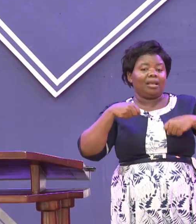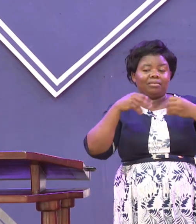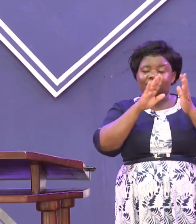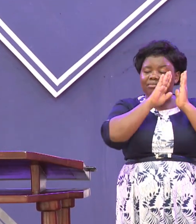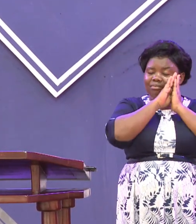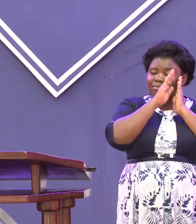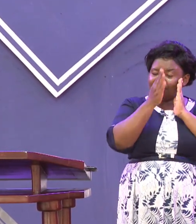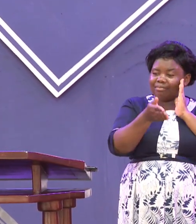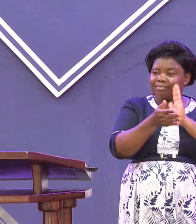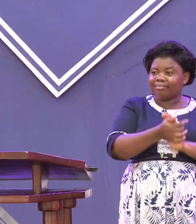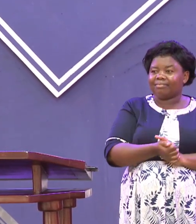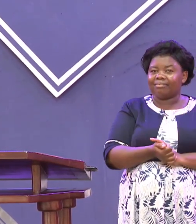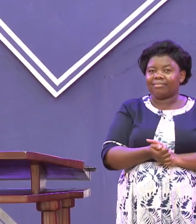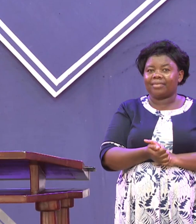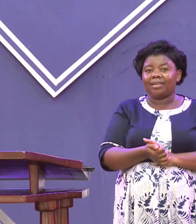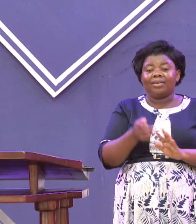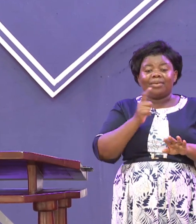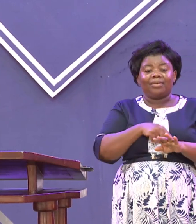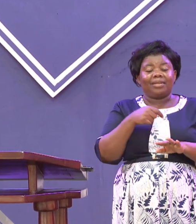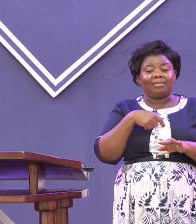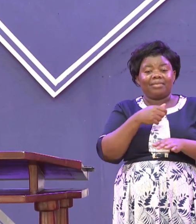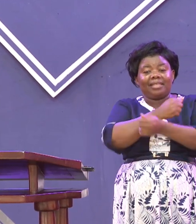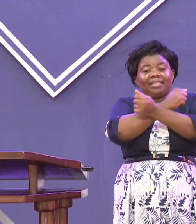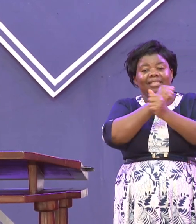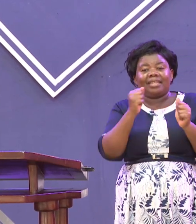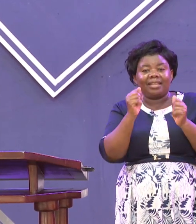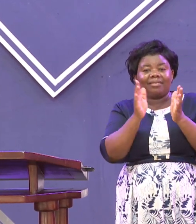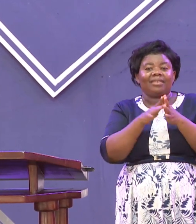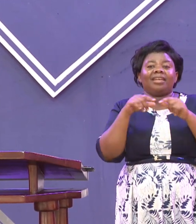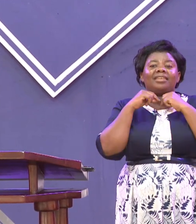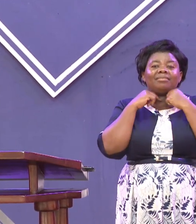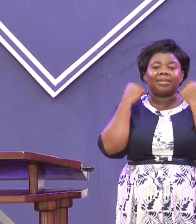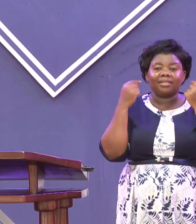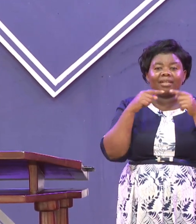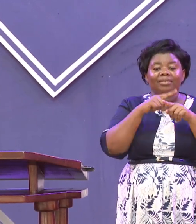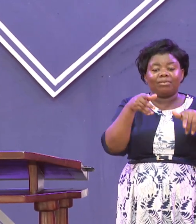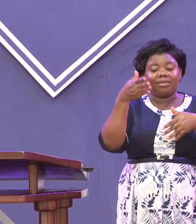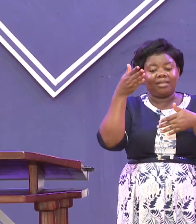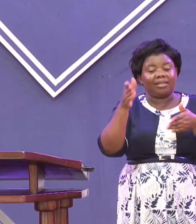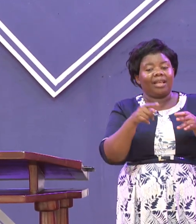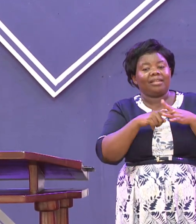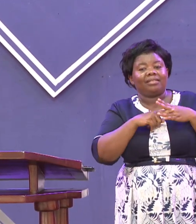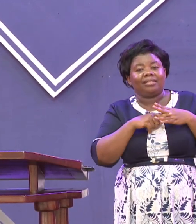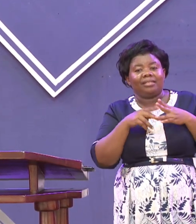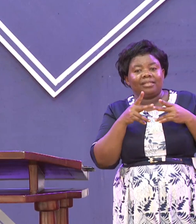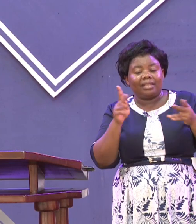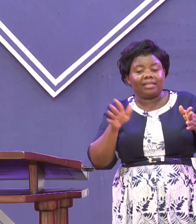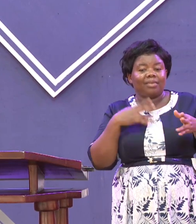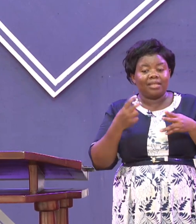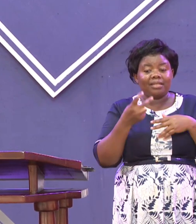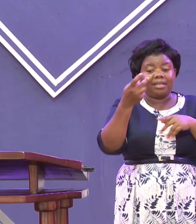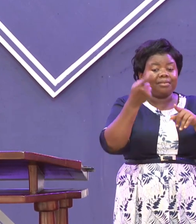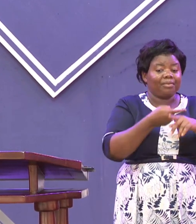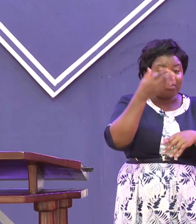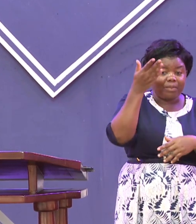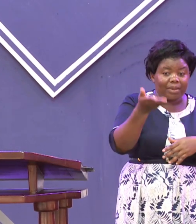not sleeping here. Nga ndi mulokole pastor twali tulina wano twa nasimbuka wano. When I'm born again